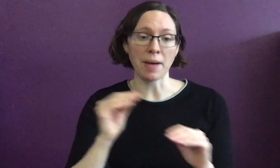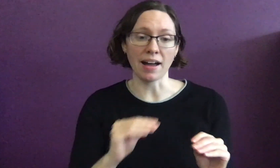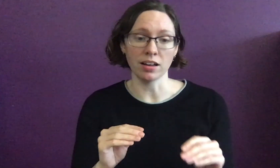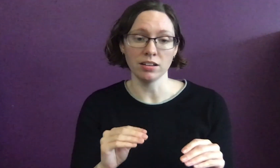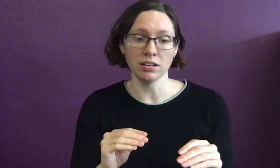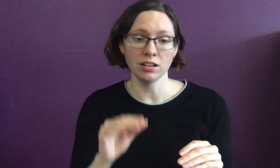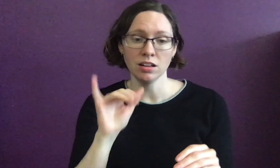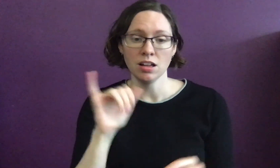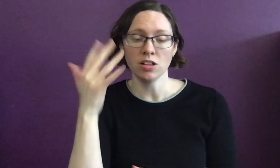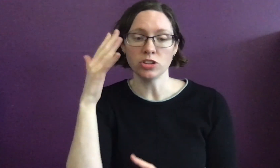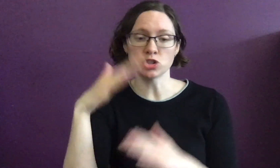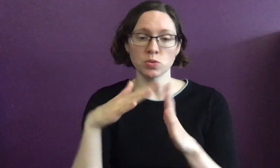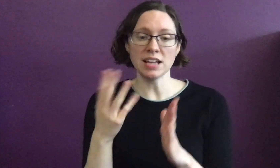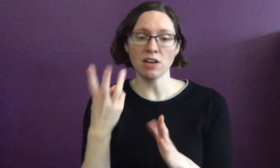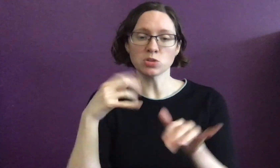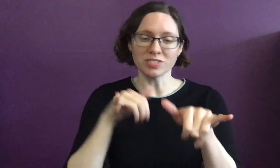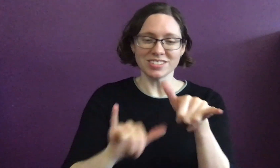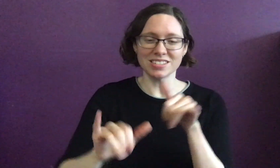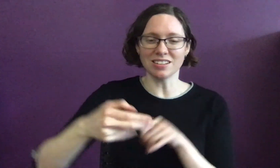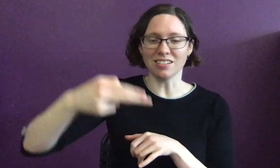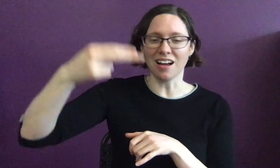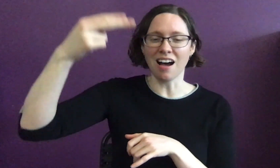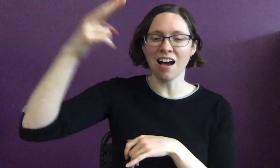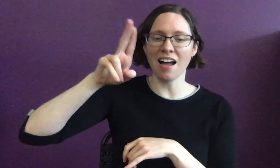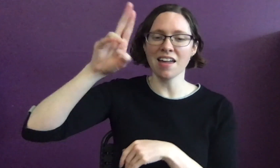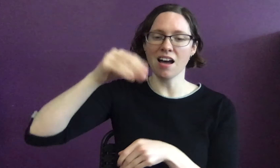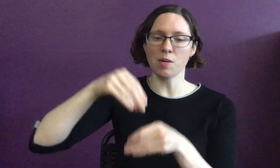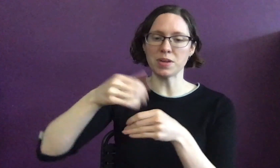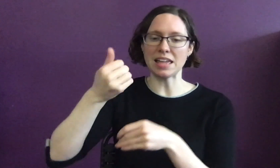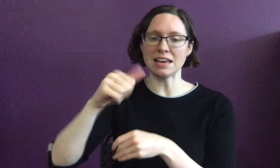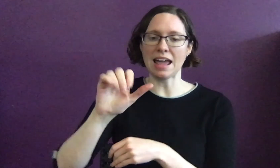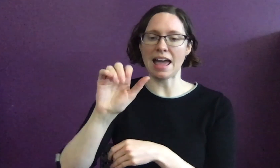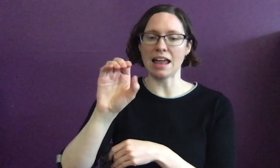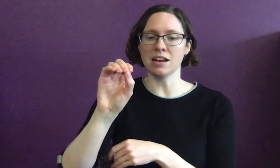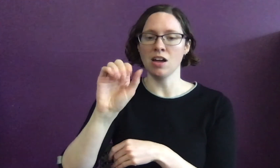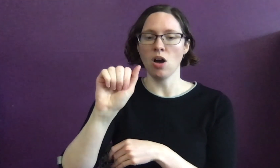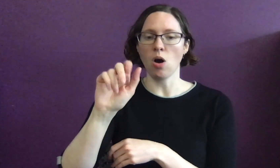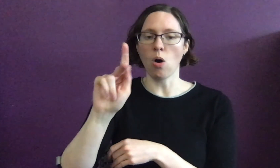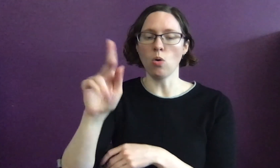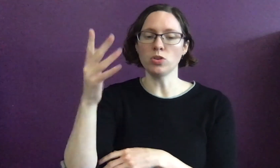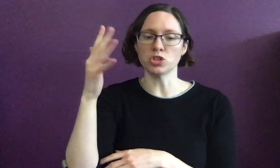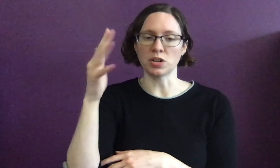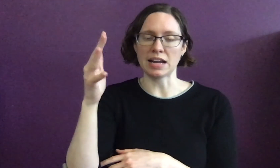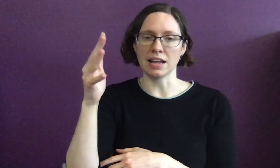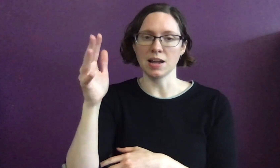backpack. The treehouse was still high up in an oak tree,